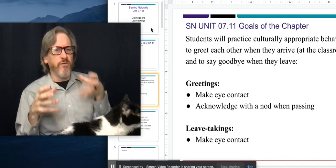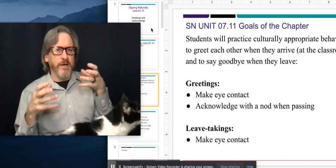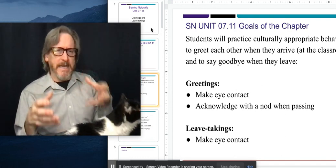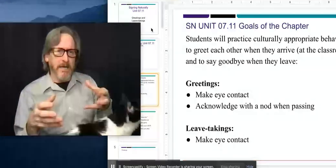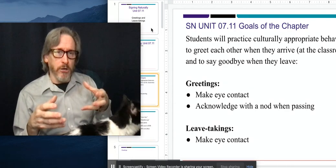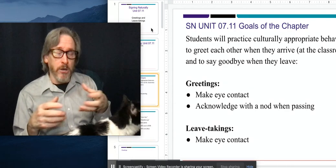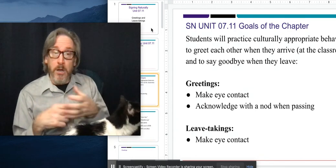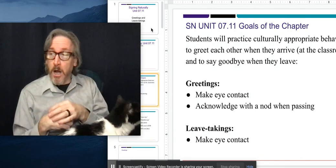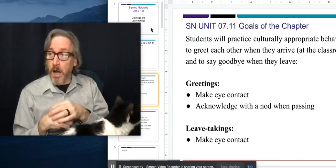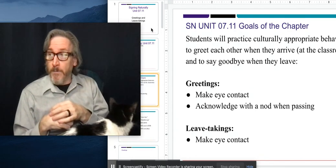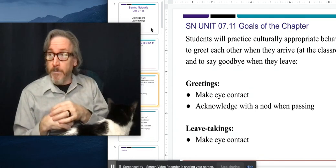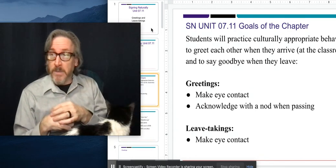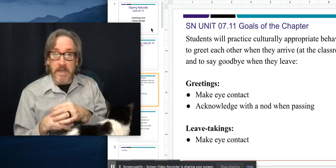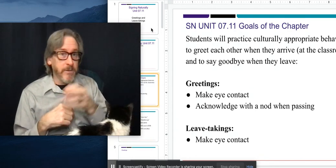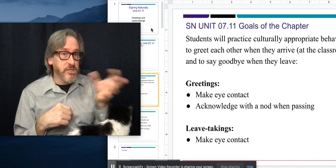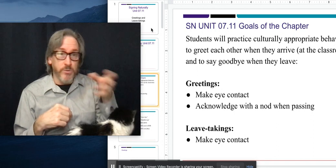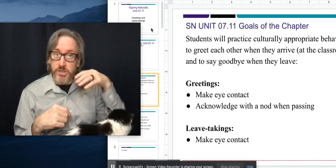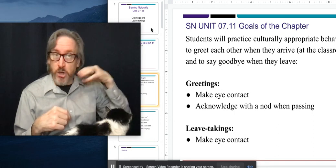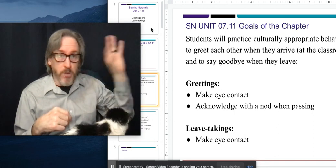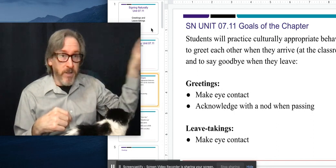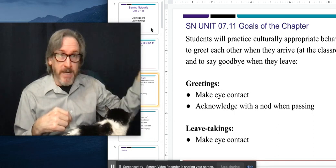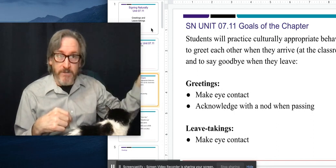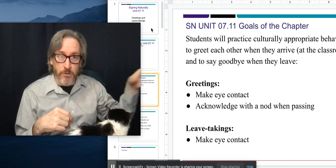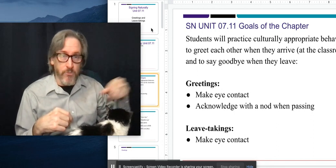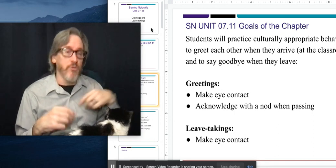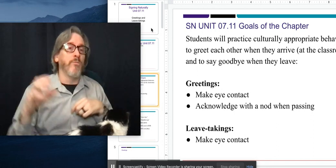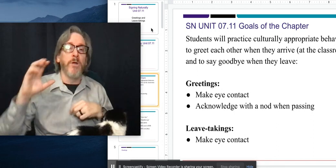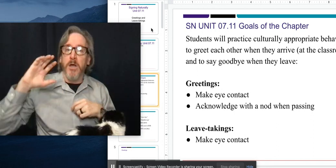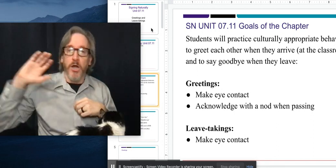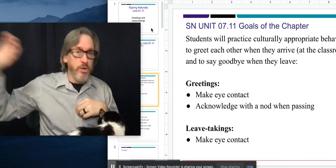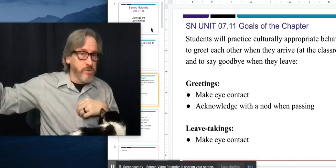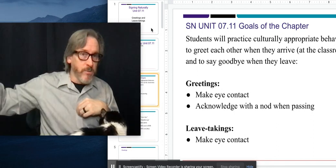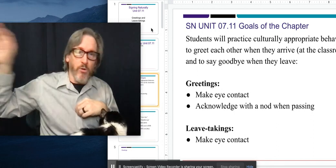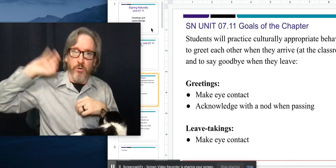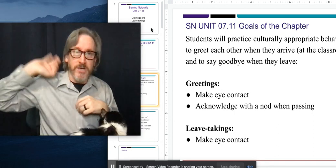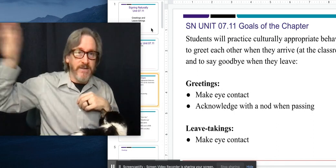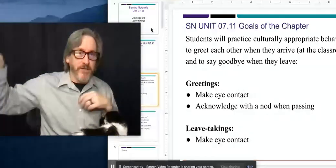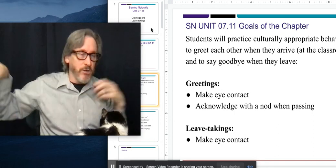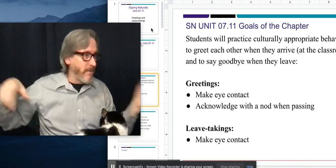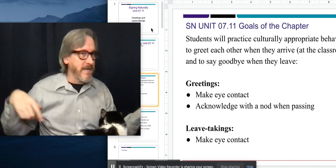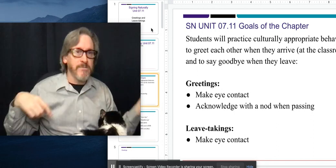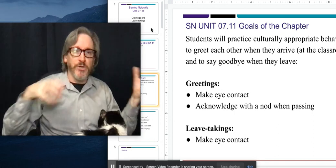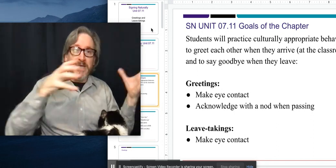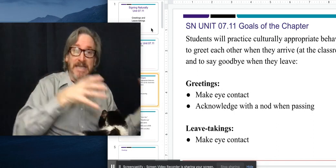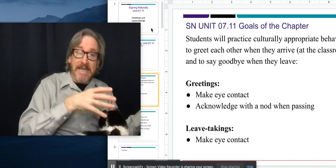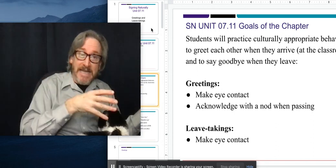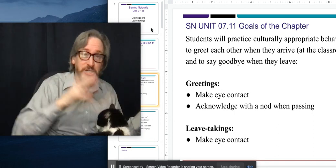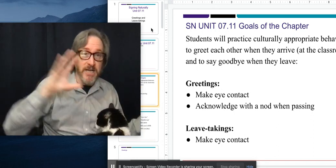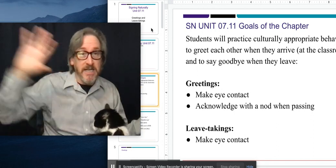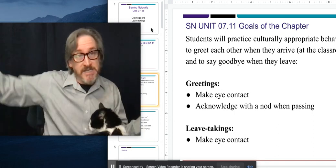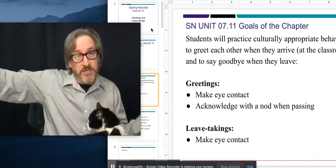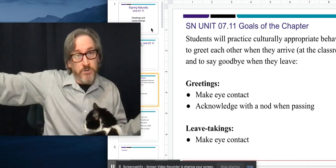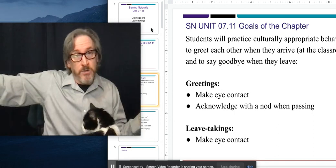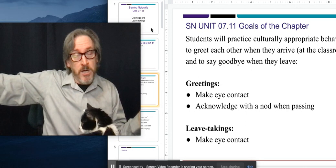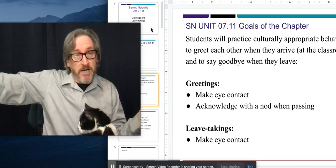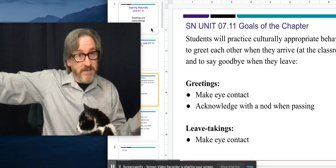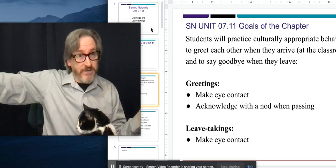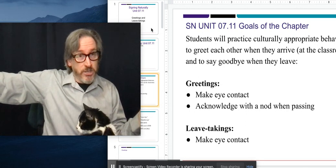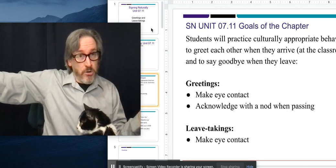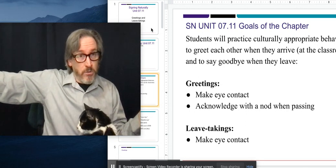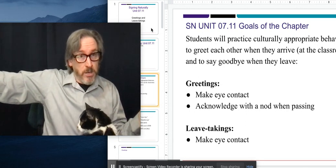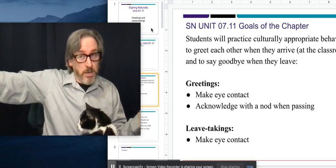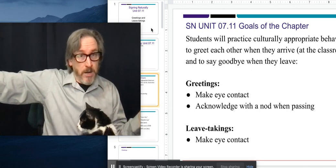you overhear. Lyrics to a song playing in the other room, a news report or a TV show. How many times are you in the kitchen and listening to